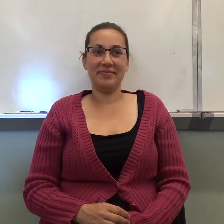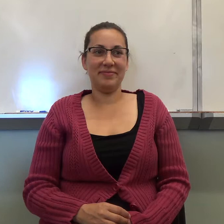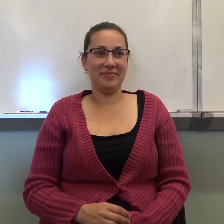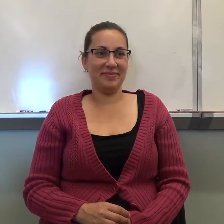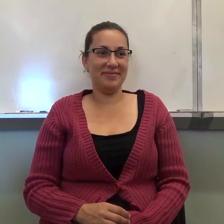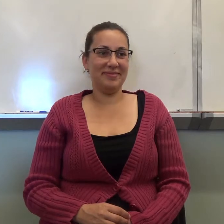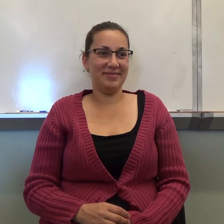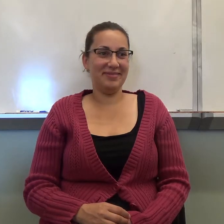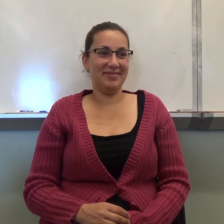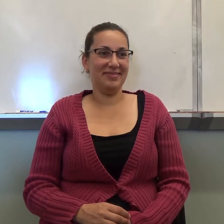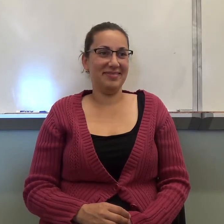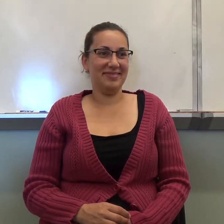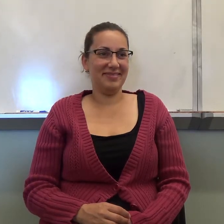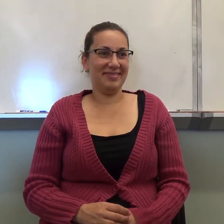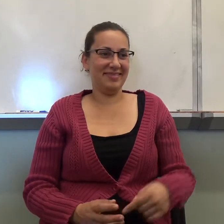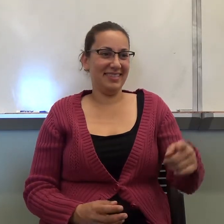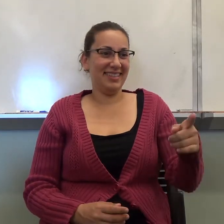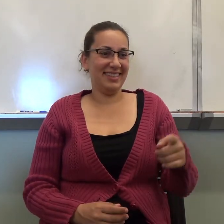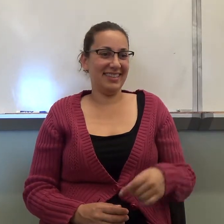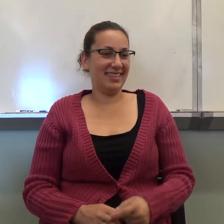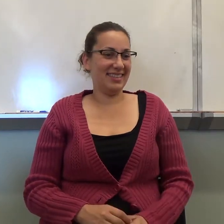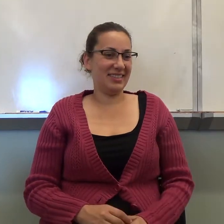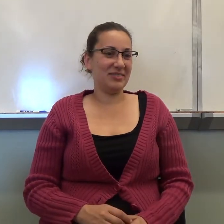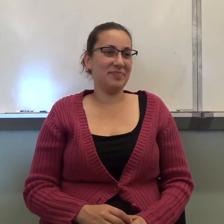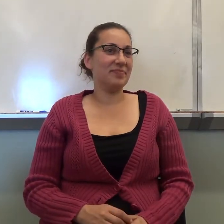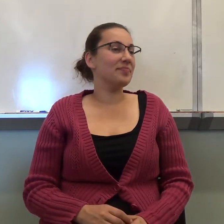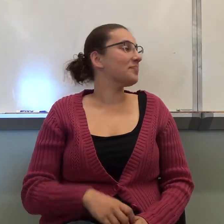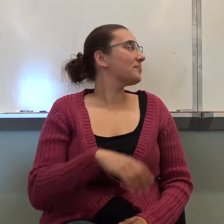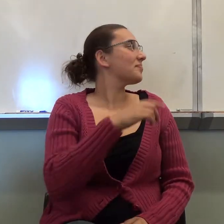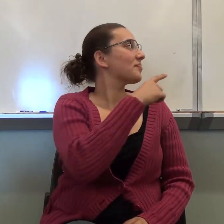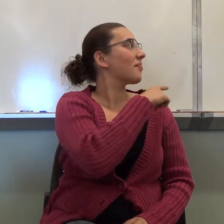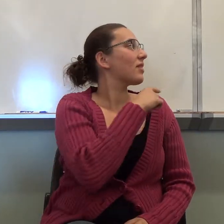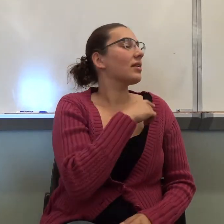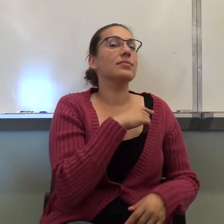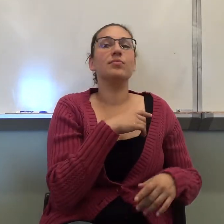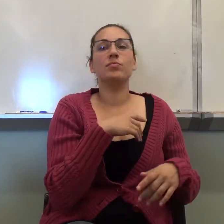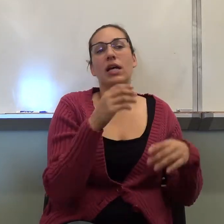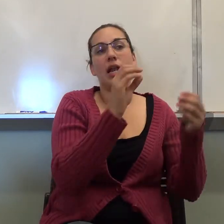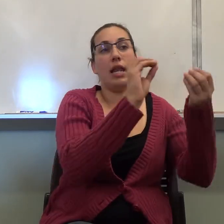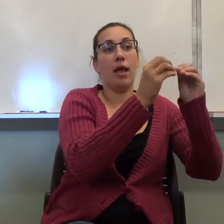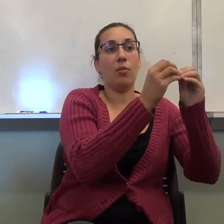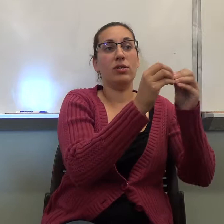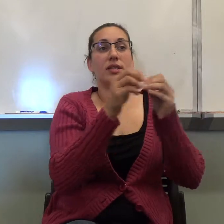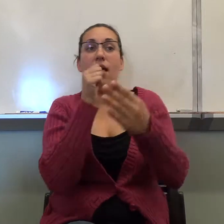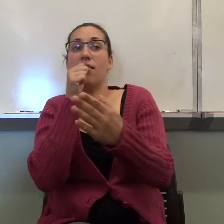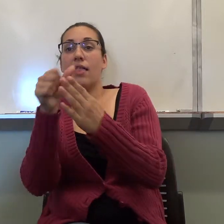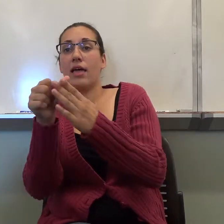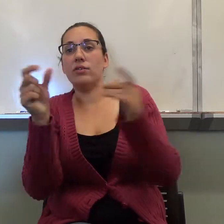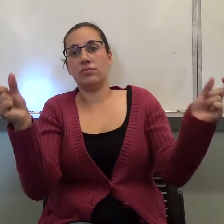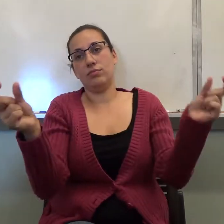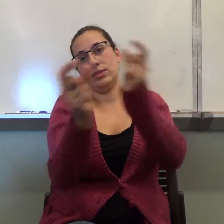once again, we're stuffing in numbers for letters. That's all that's happening here. We're going to replace the pi with